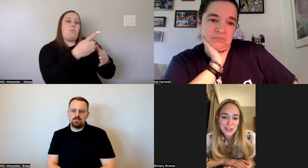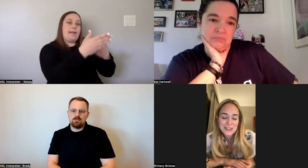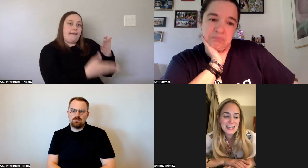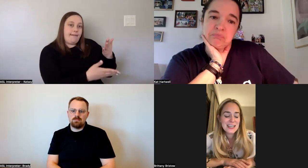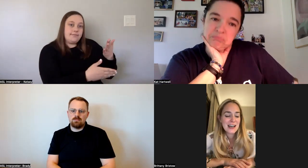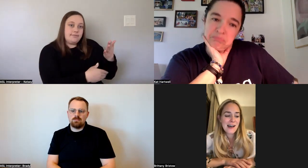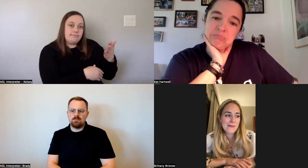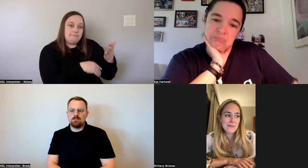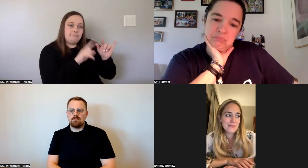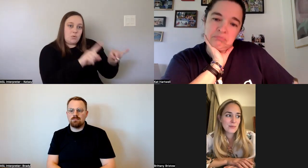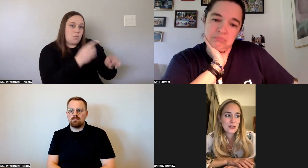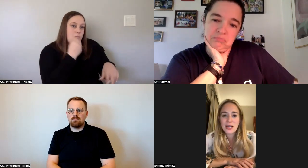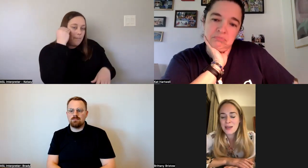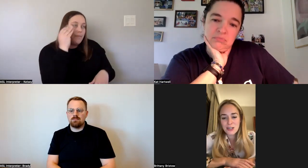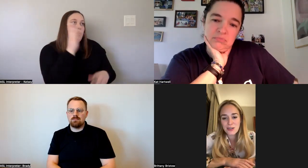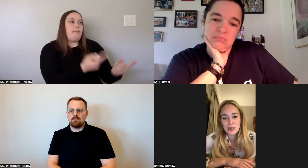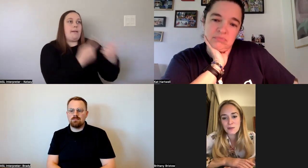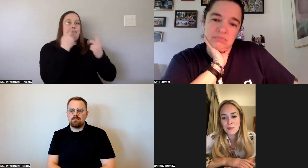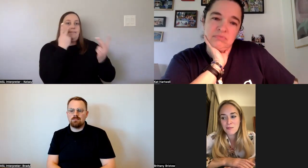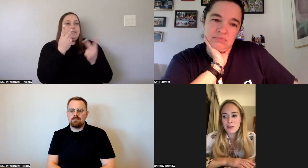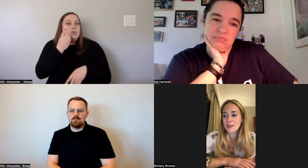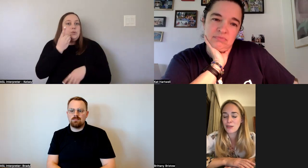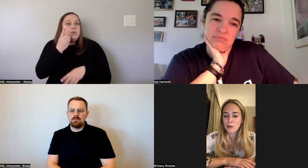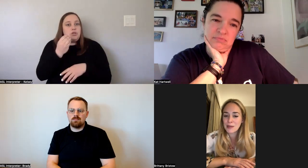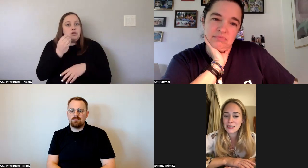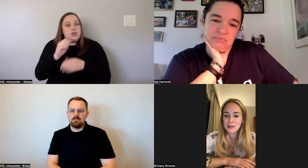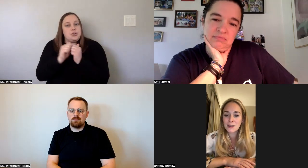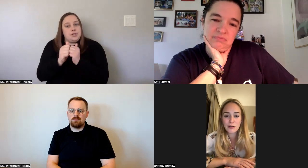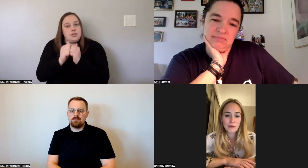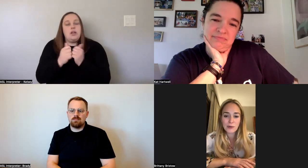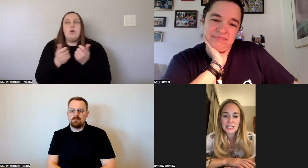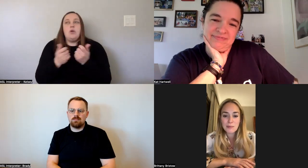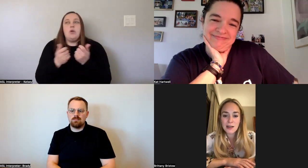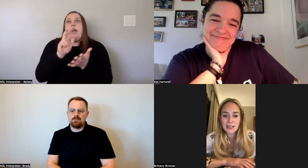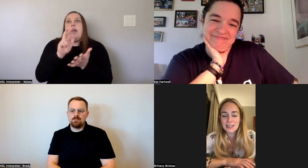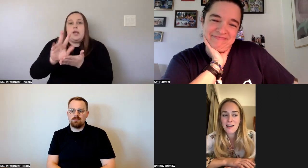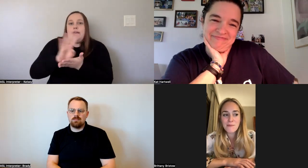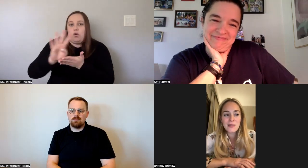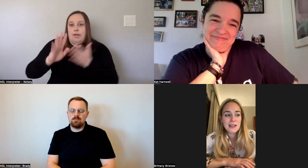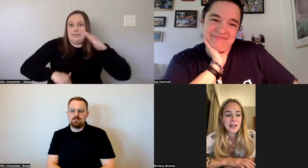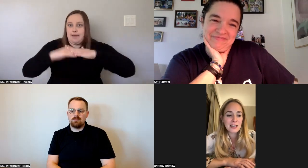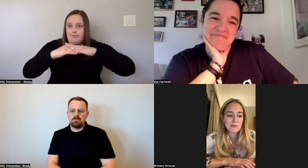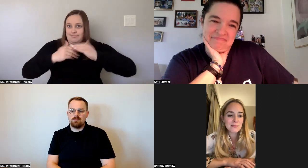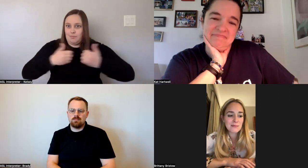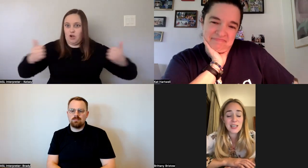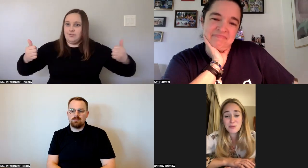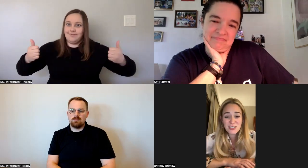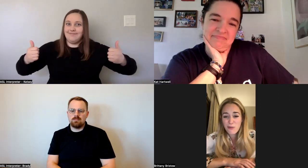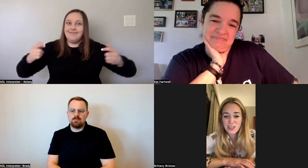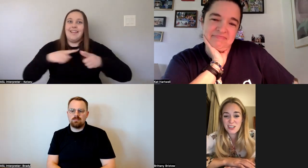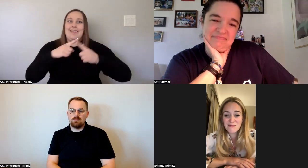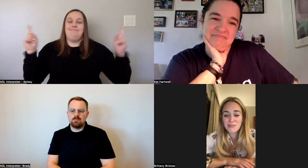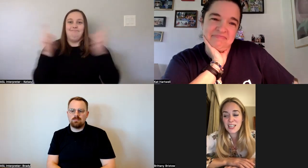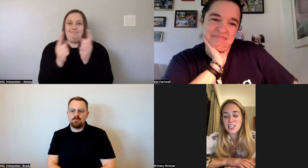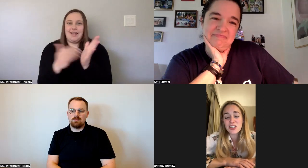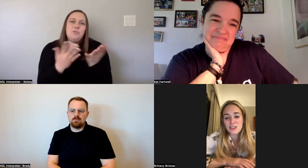for dinners. We try to make sure that we don't spend more than like 3 weeks or 4 weeks apart at a time, because we just don't